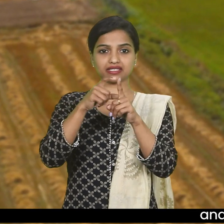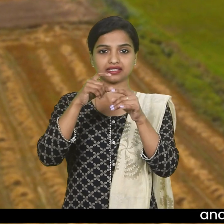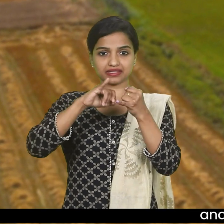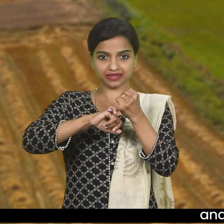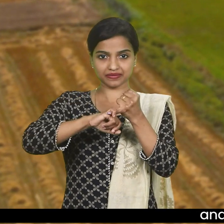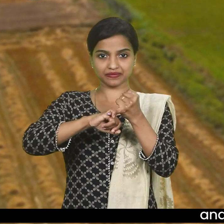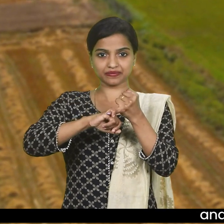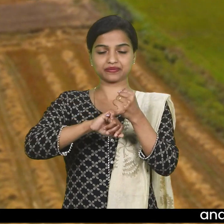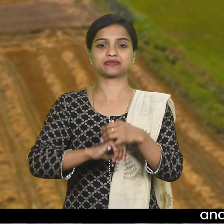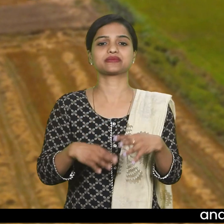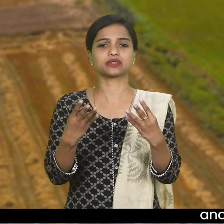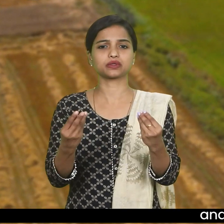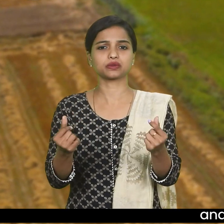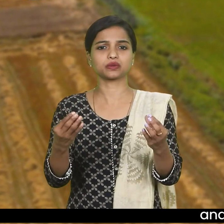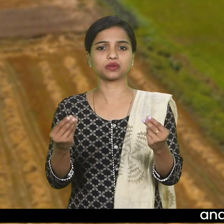soil.